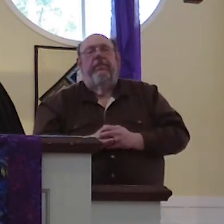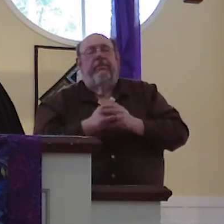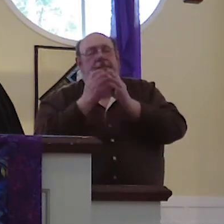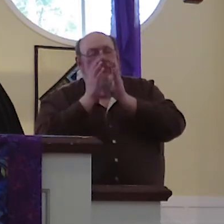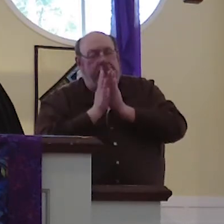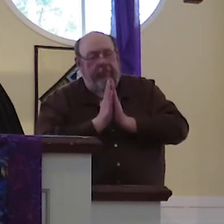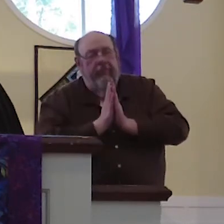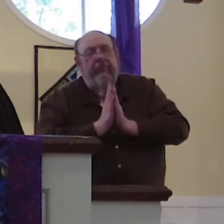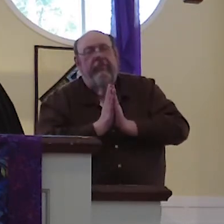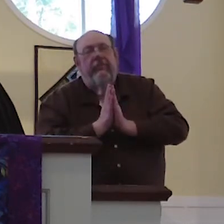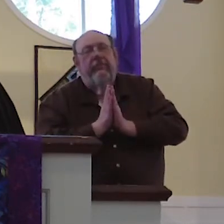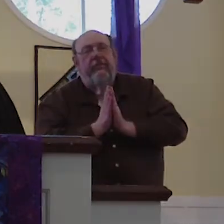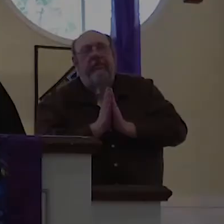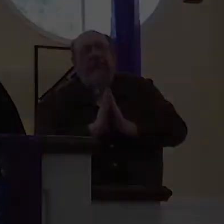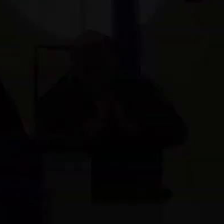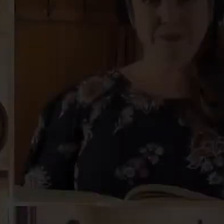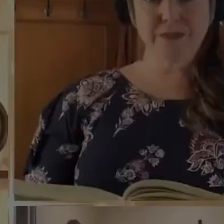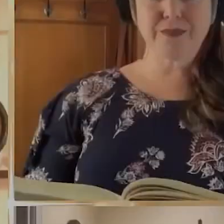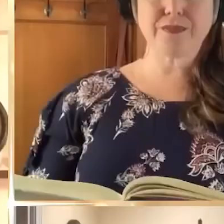Amen.